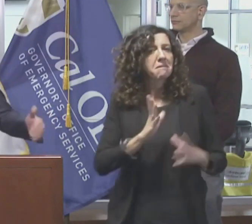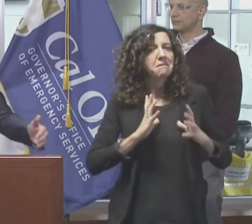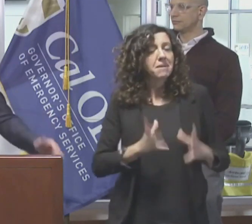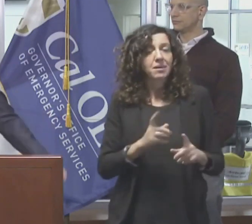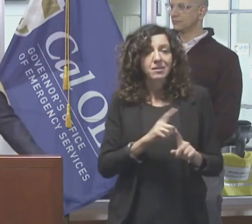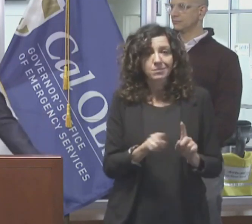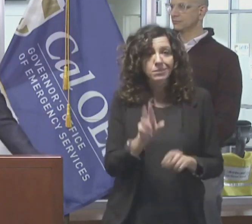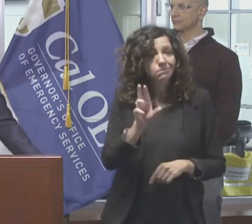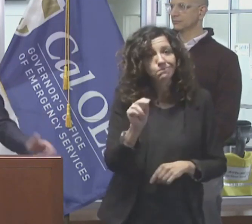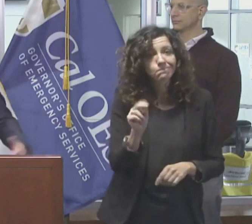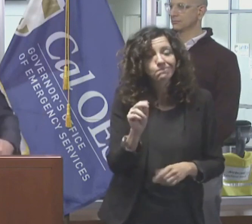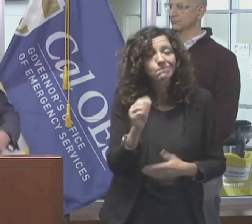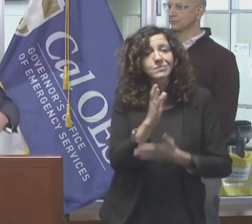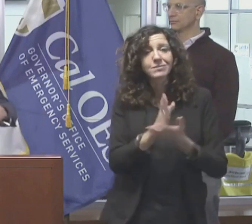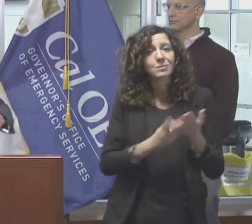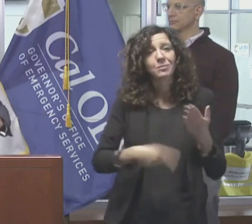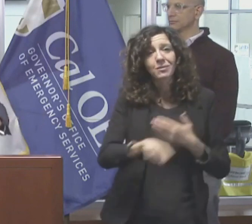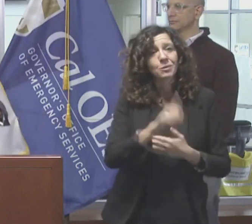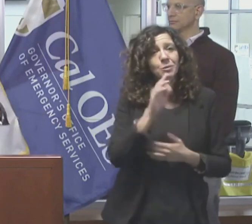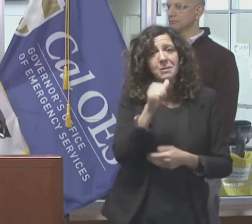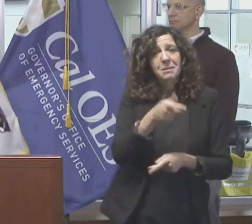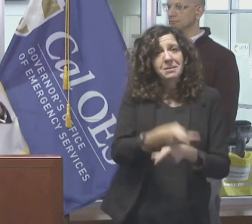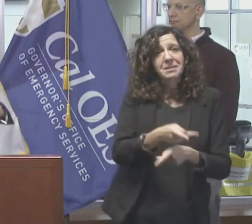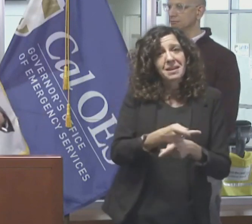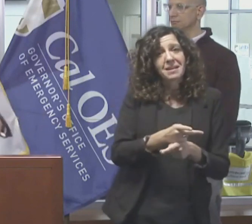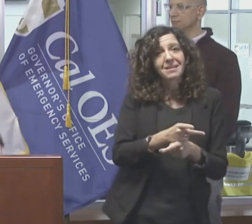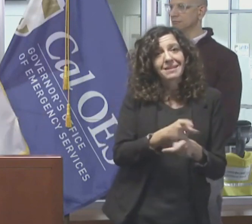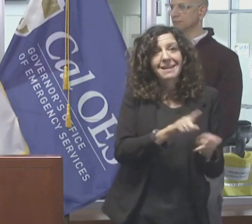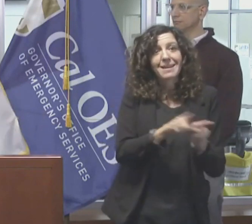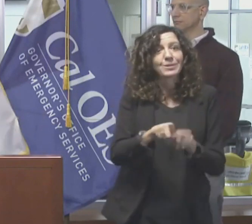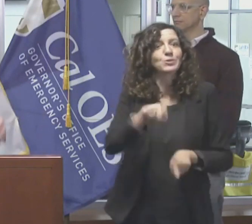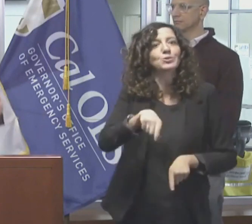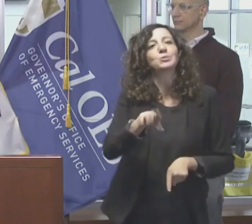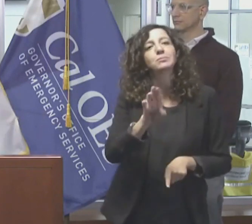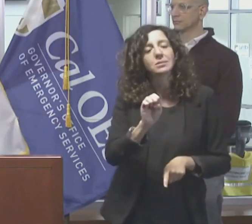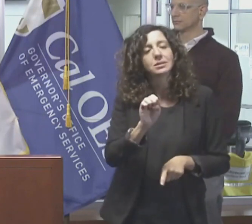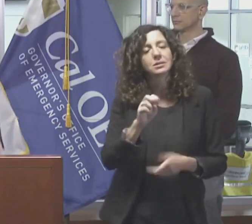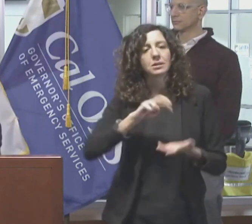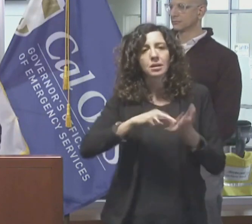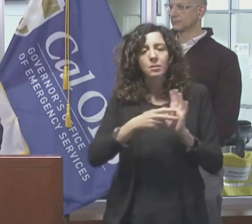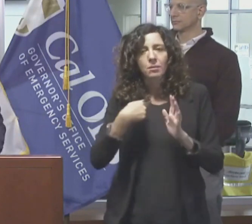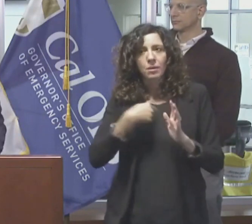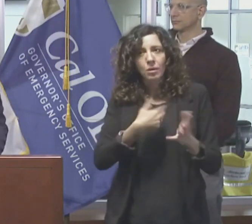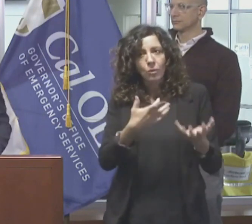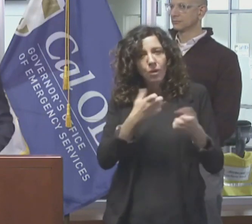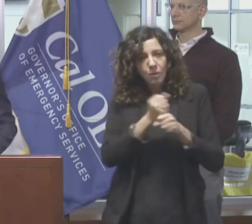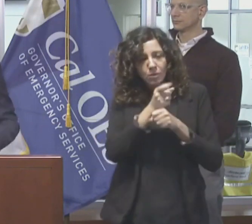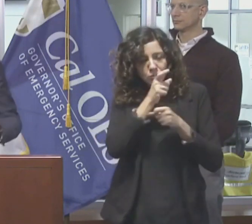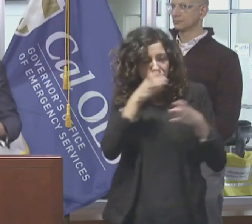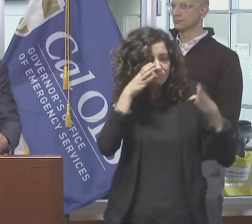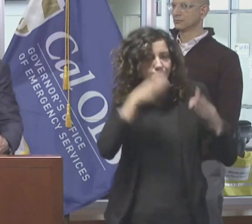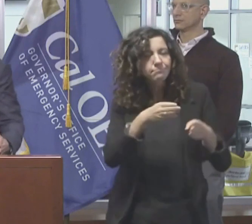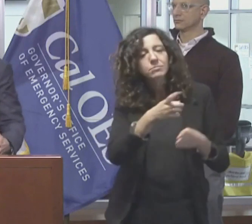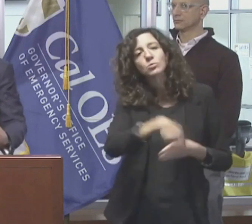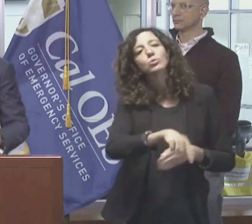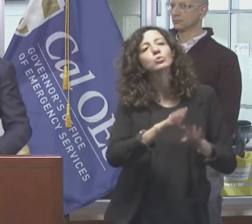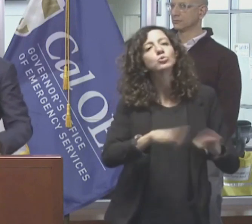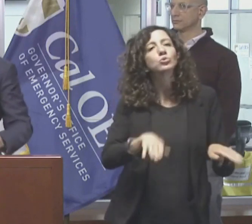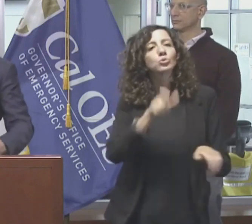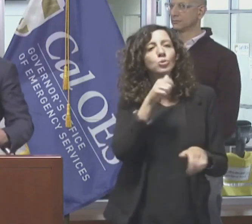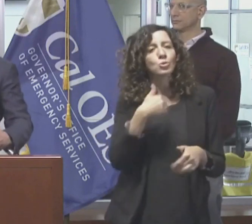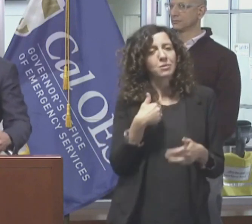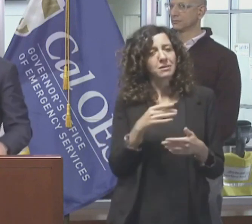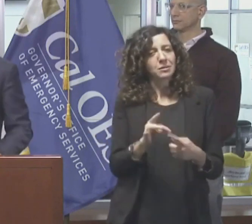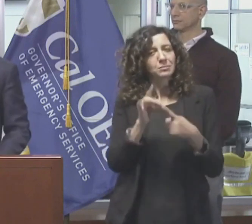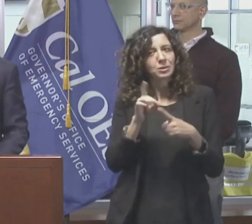of, when in fact they're not going to be taken care of to the degree they should be. And so we are paying particular emphasis on those with special needs and